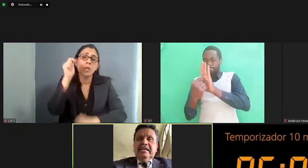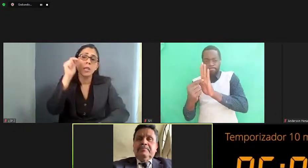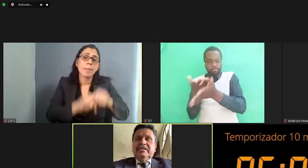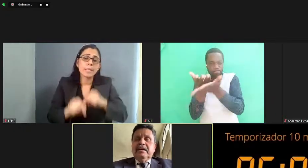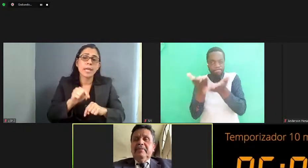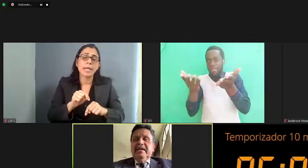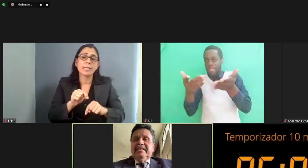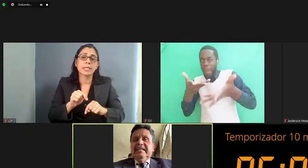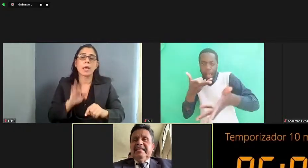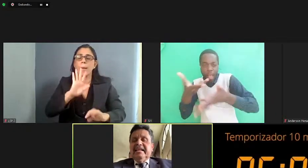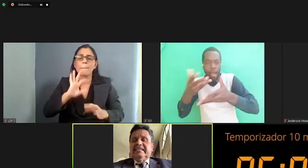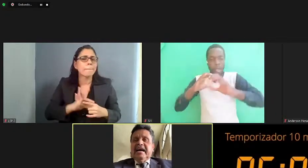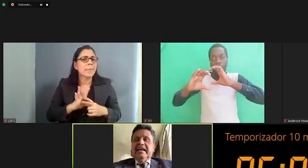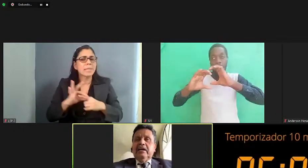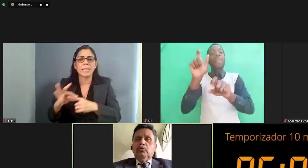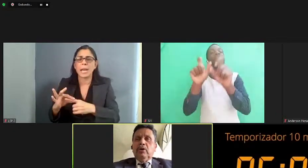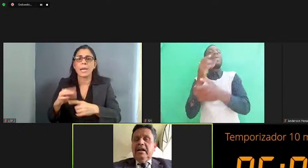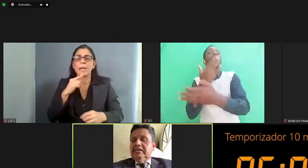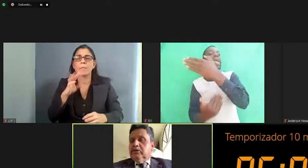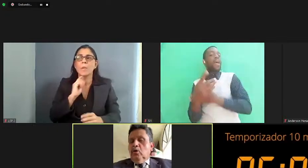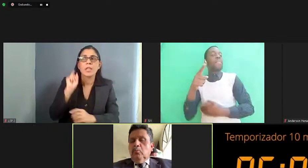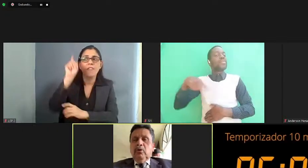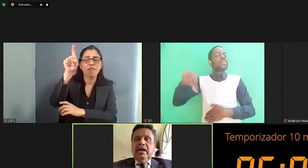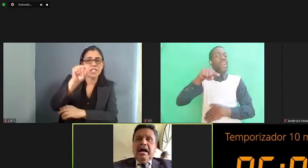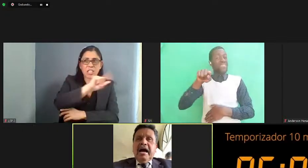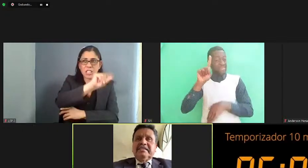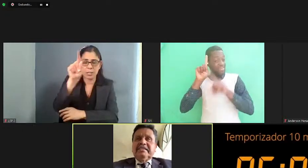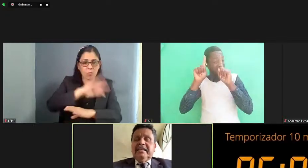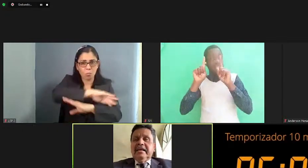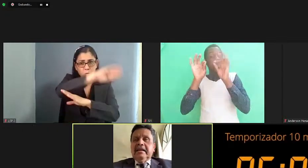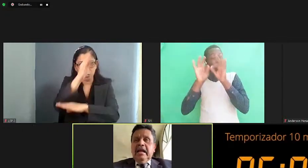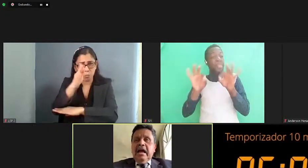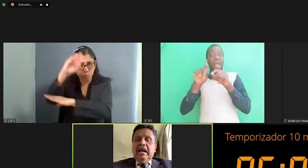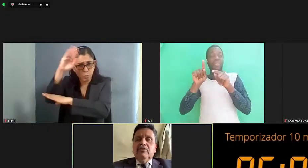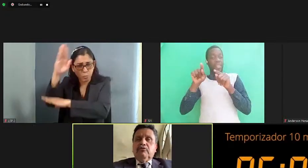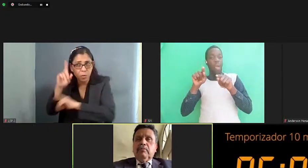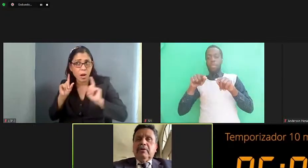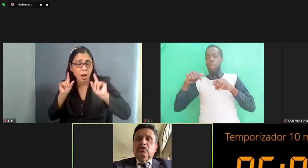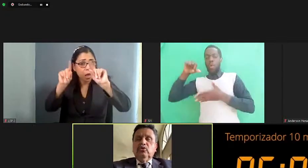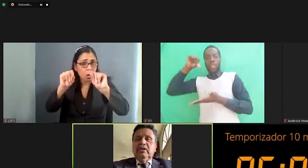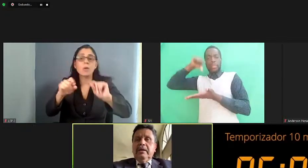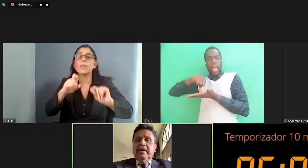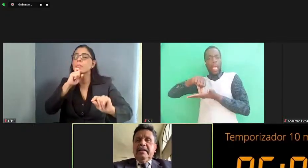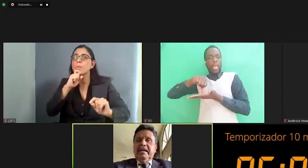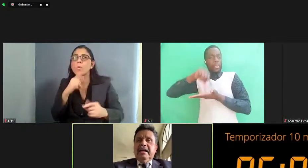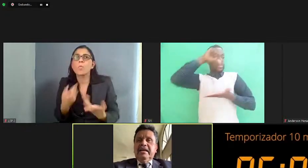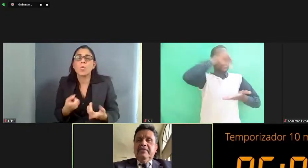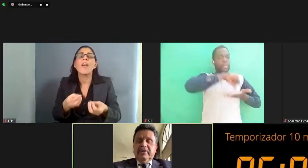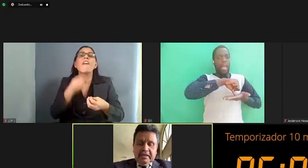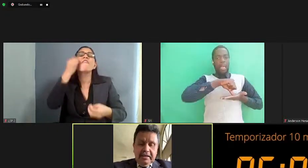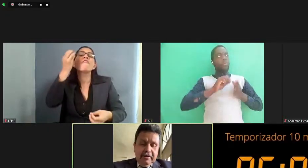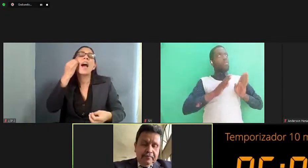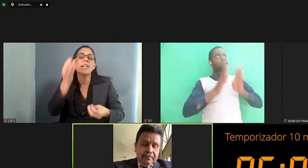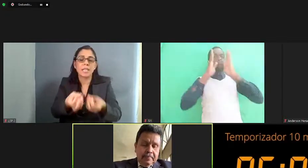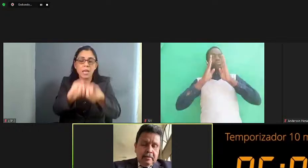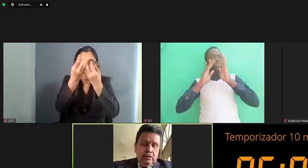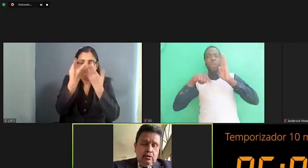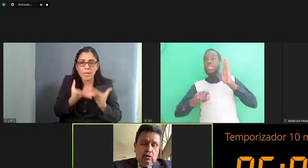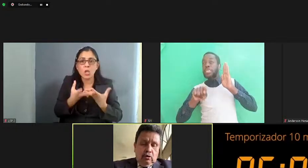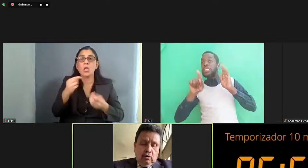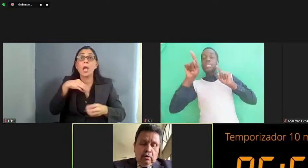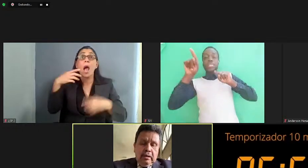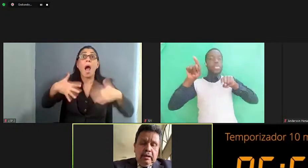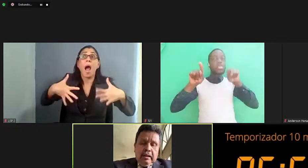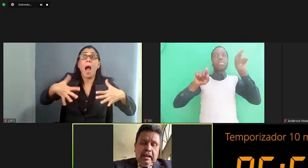set so that will warranty persons with disabilities in rural areas mainly will be able to access